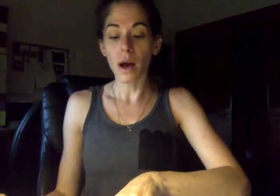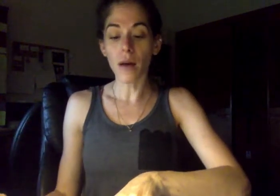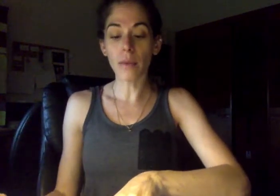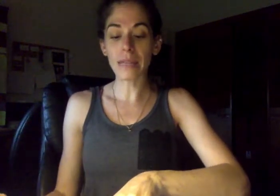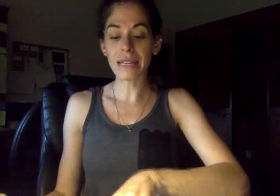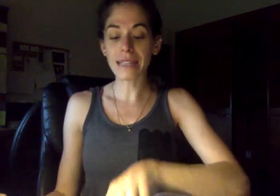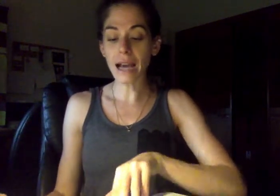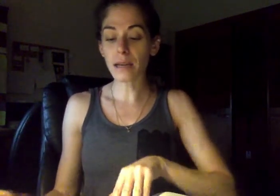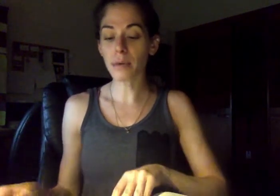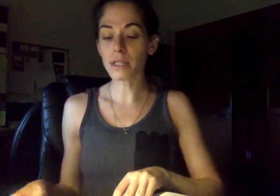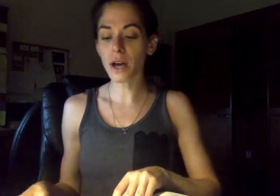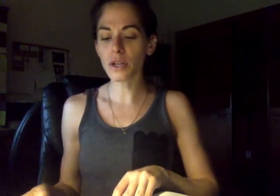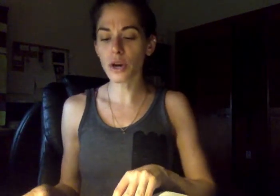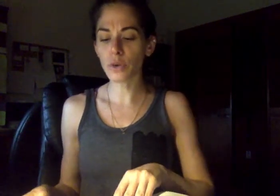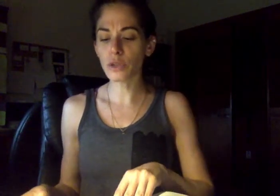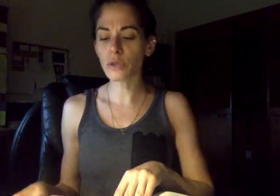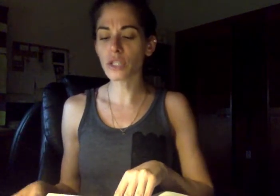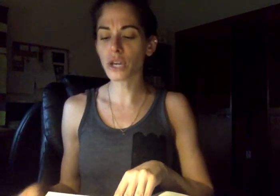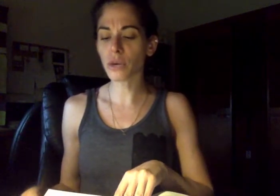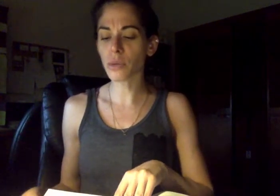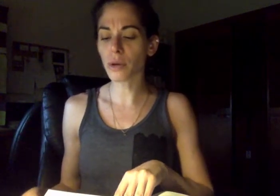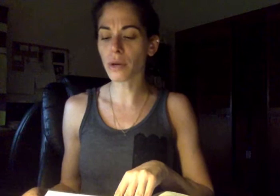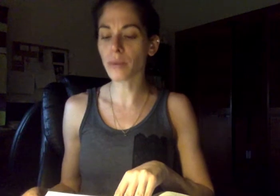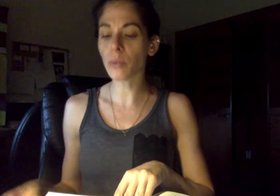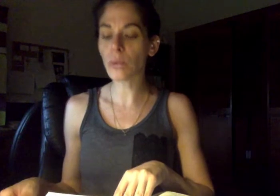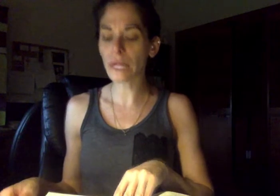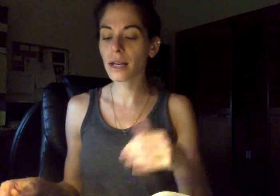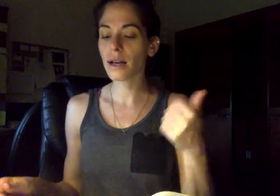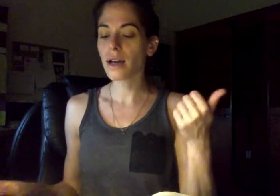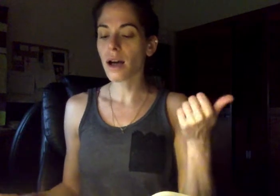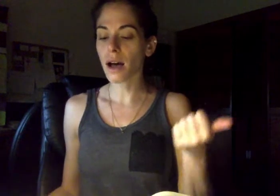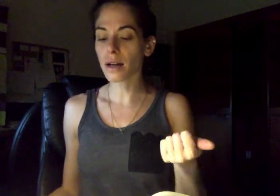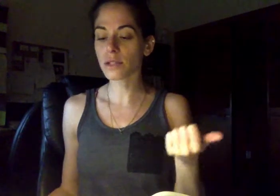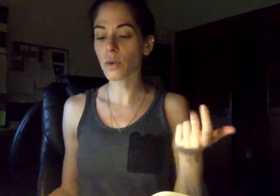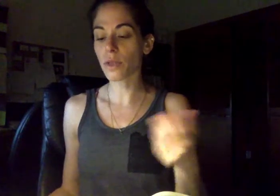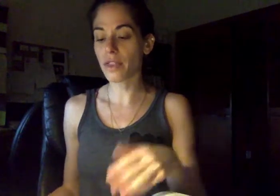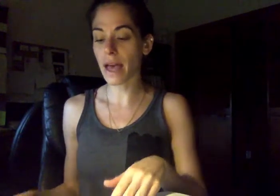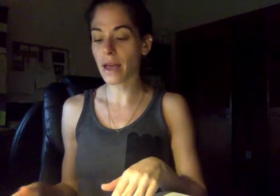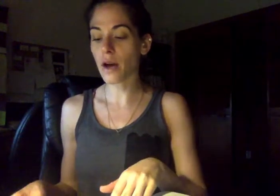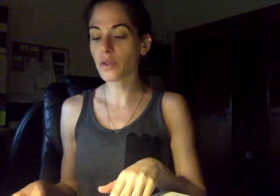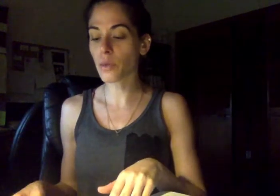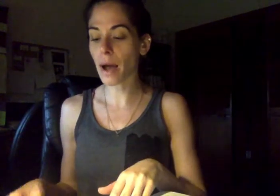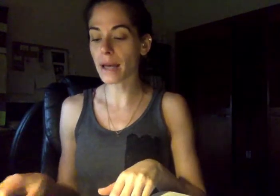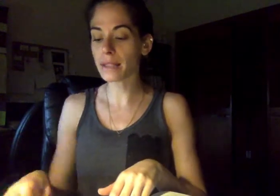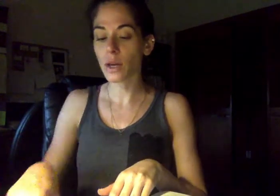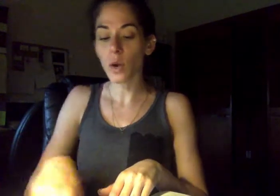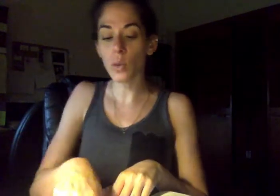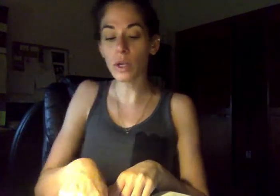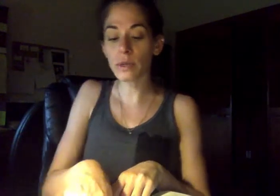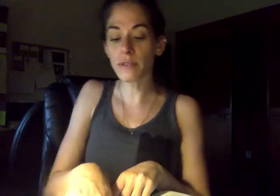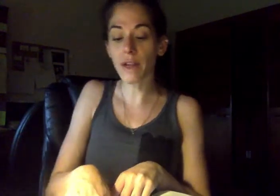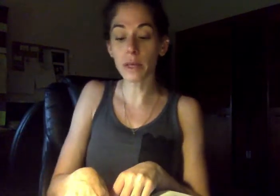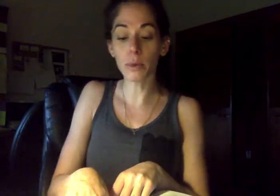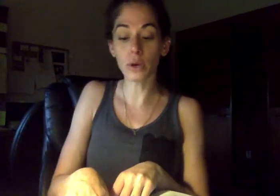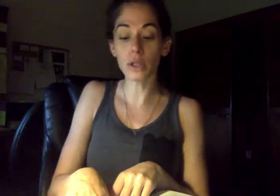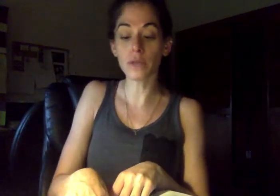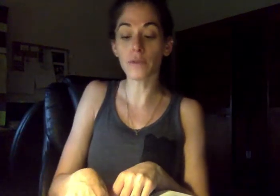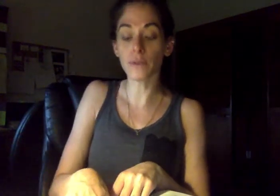When the exact number is unknown, use the general pronoun we, us, or they. Otherwise, we use the following pronouns